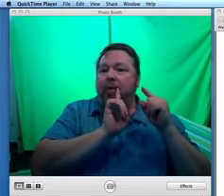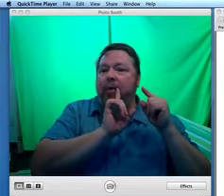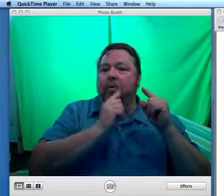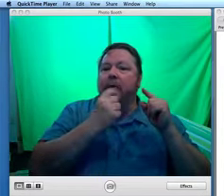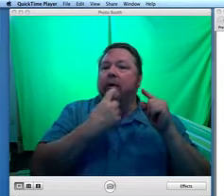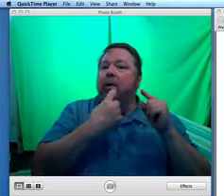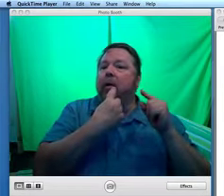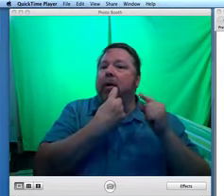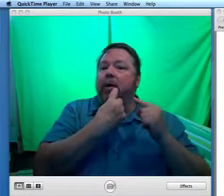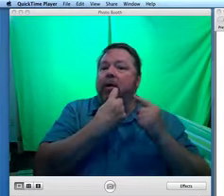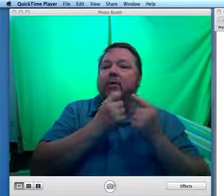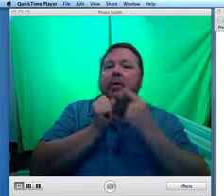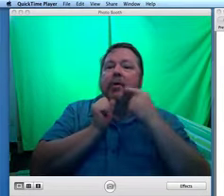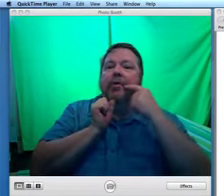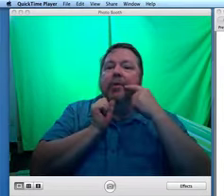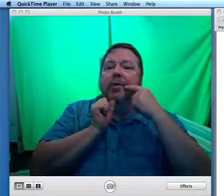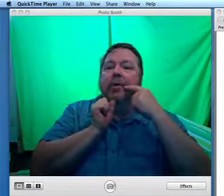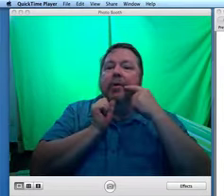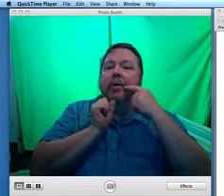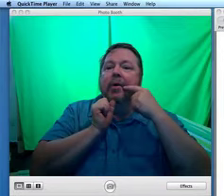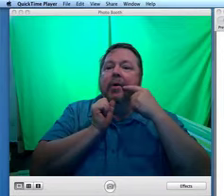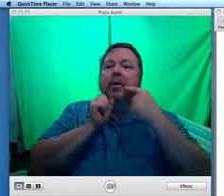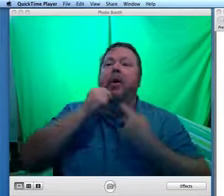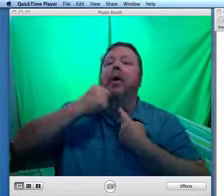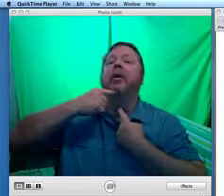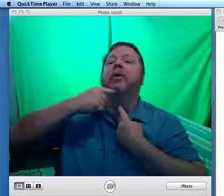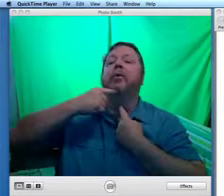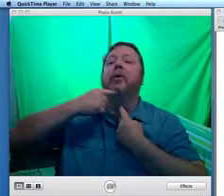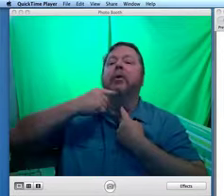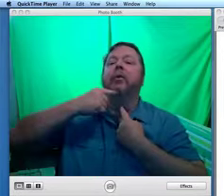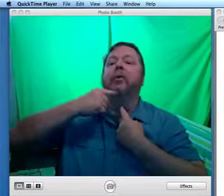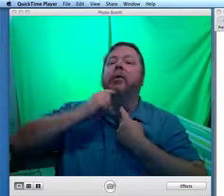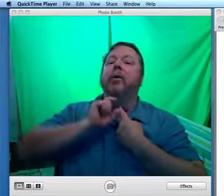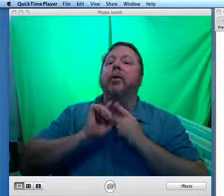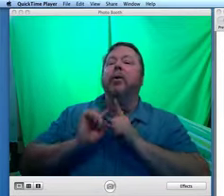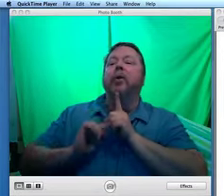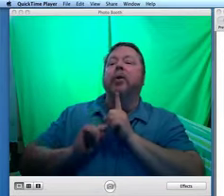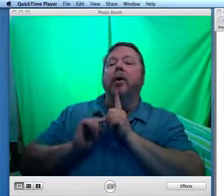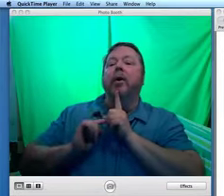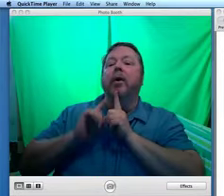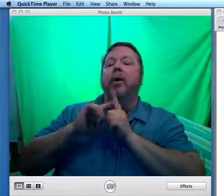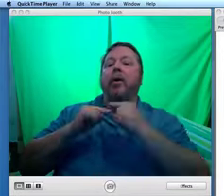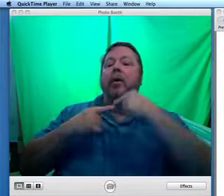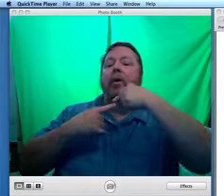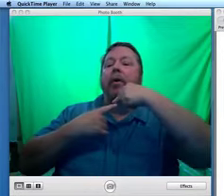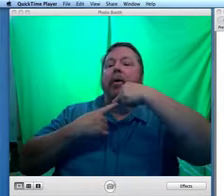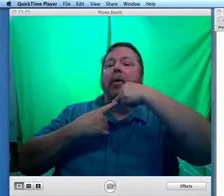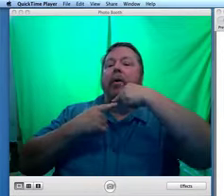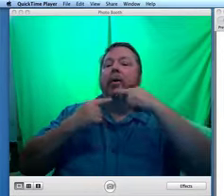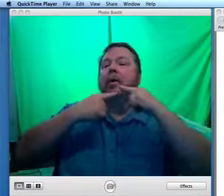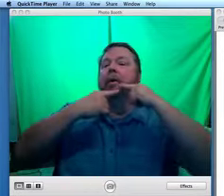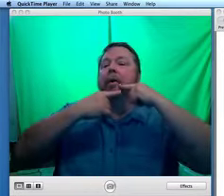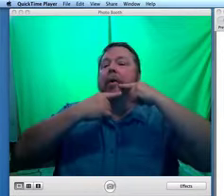this location, and this location, and this location. Right?